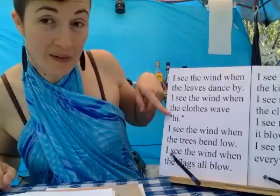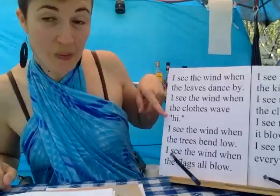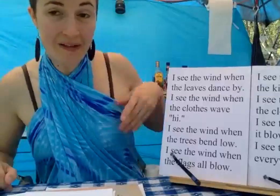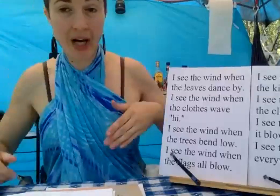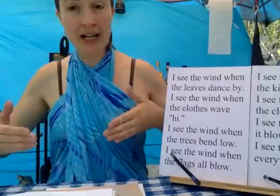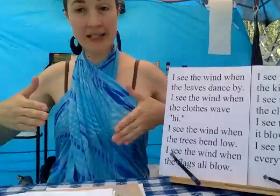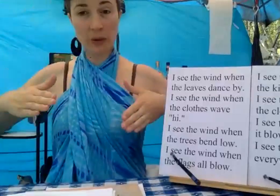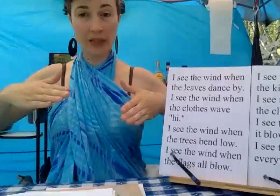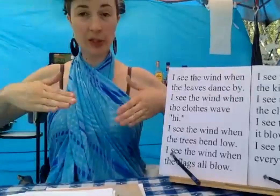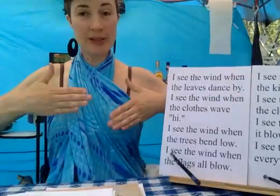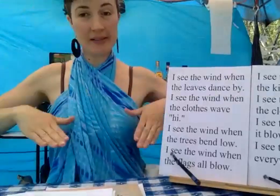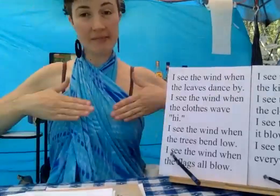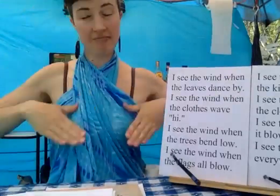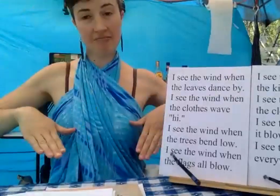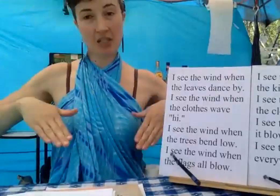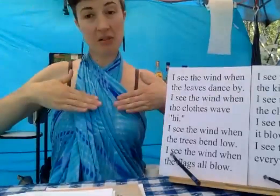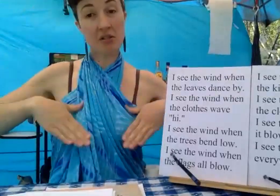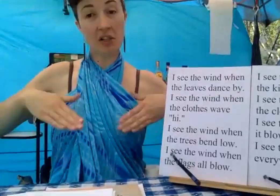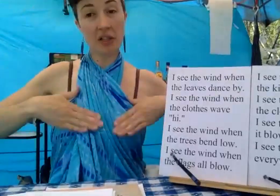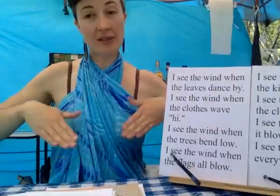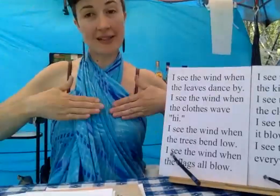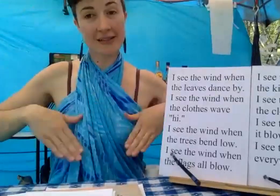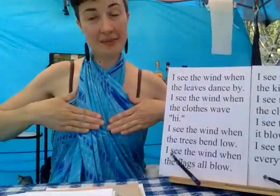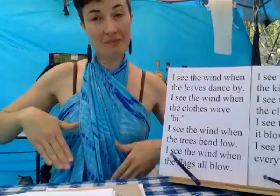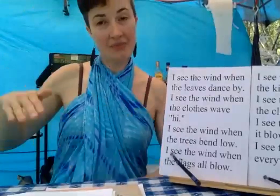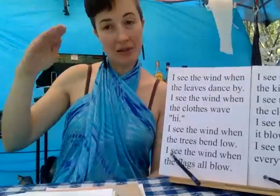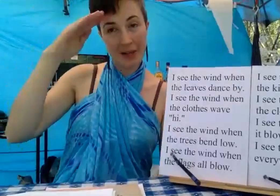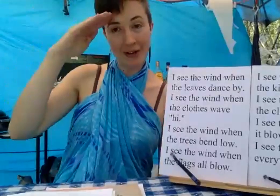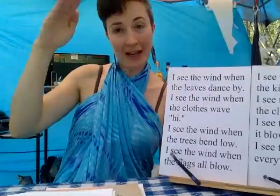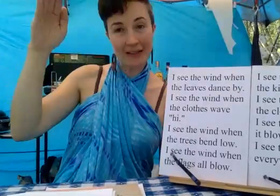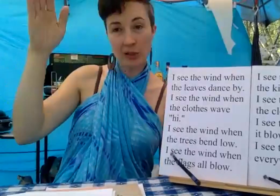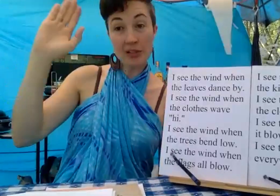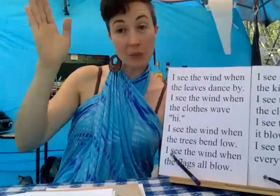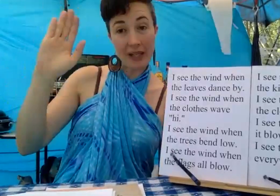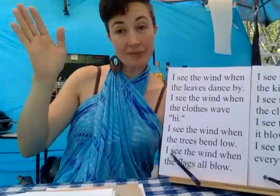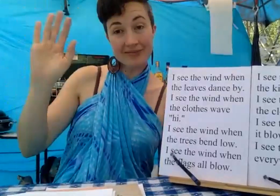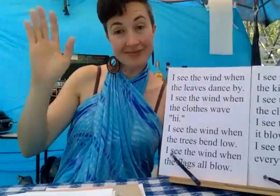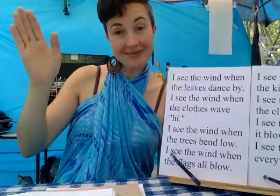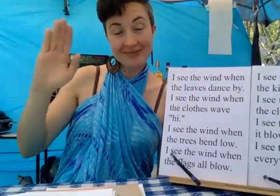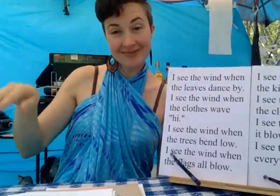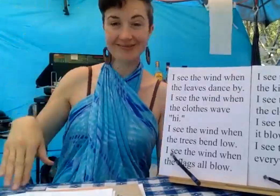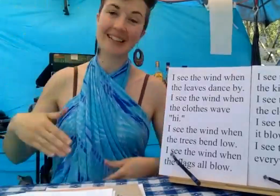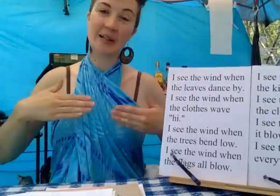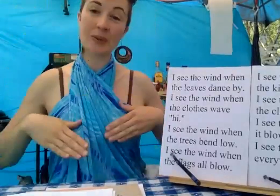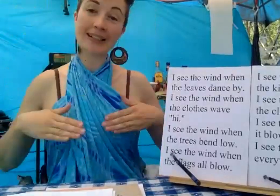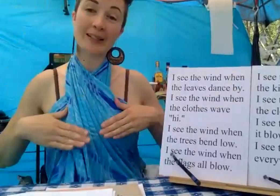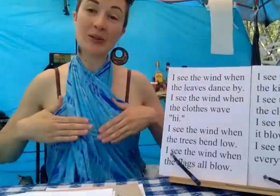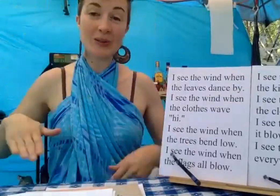wave high. So clothes, showing your clothes. Wave high, or you could just wave. When the clothes